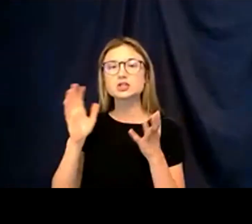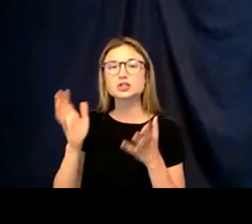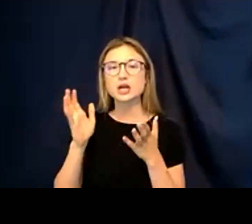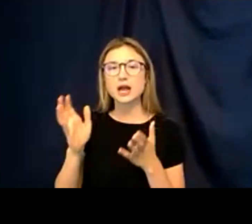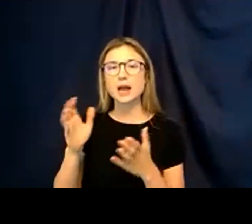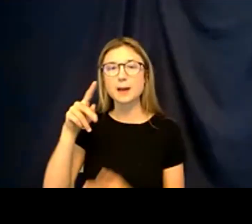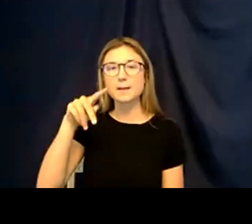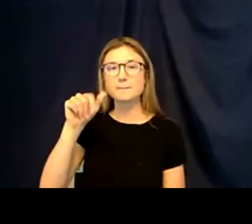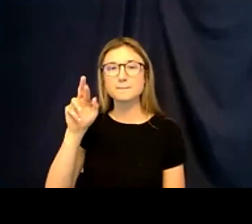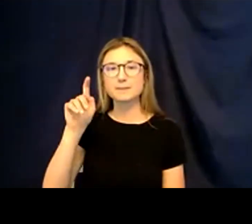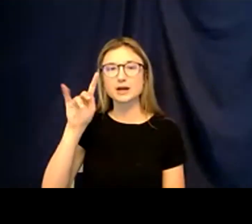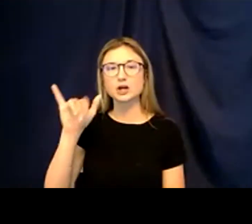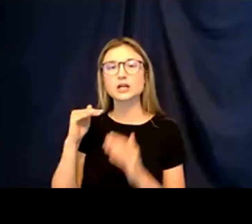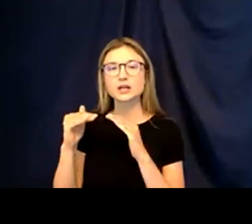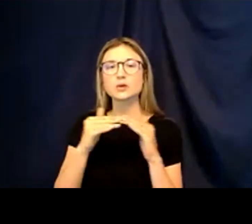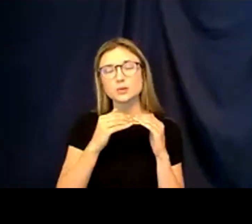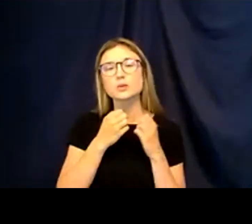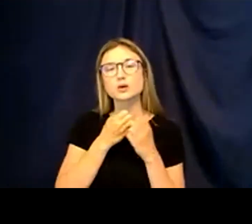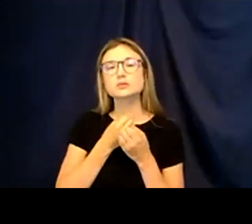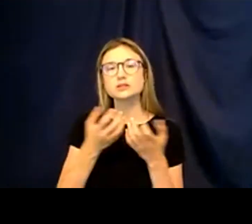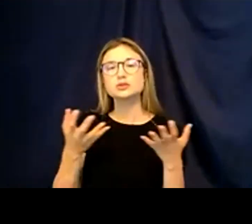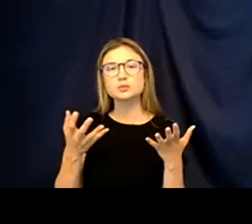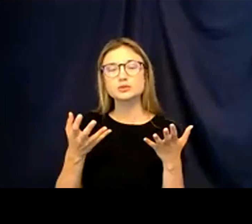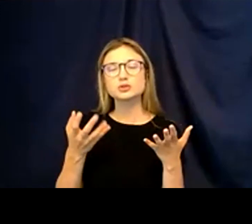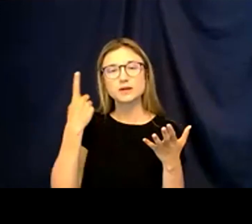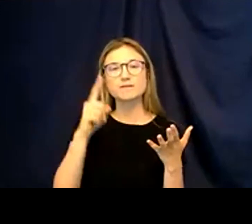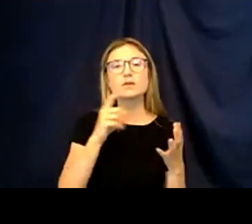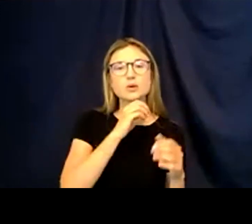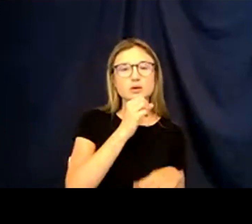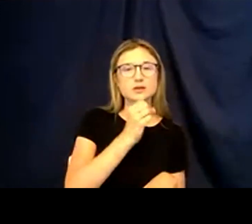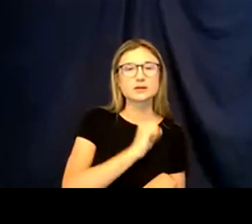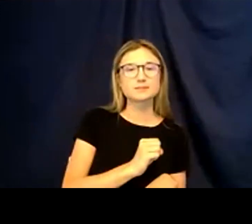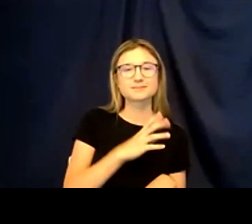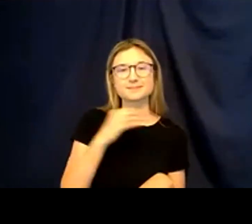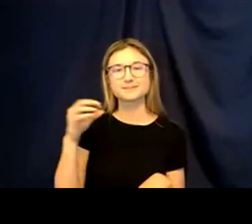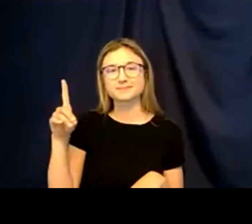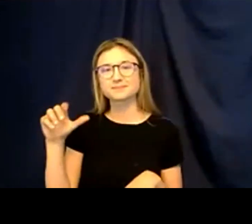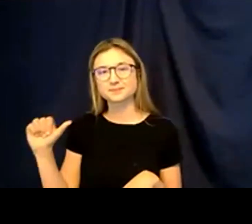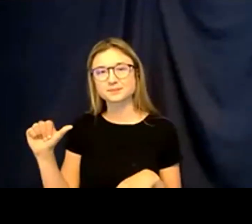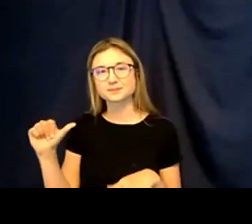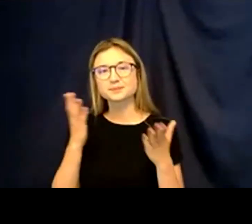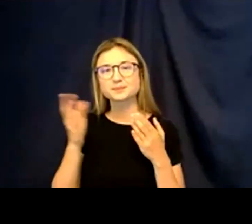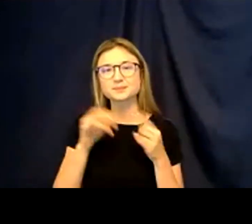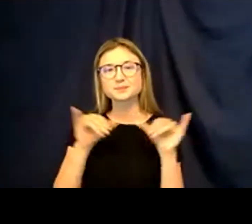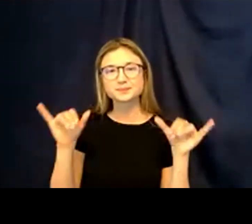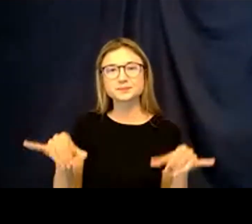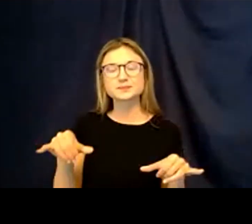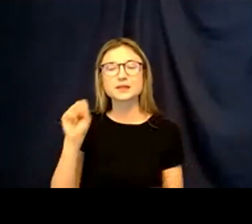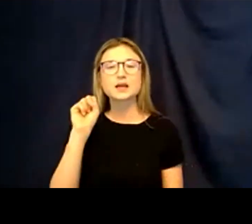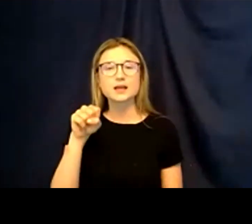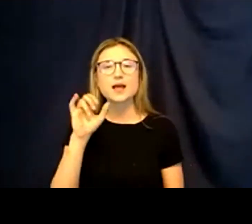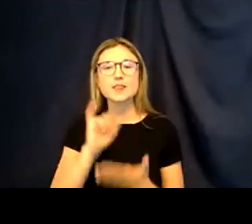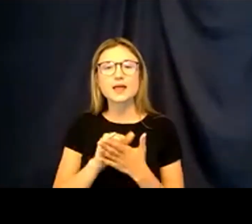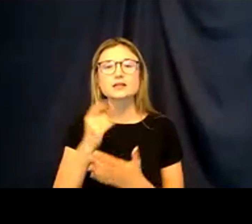Parity and service rate across disability and elderly service systems. Yeah, that's what Lynette was writing,